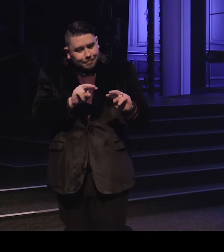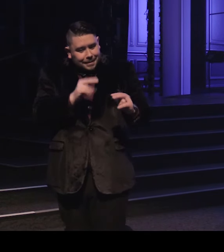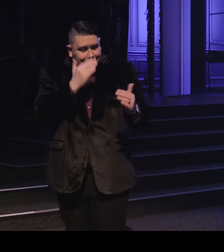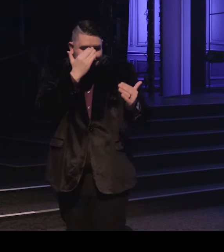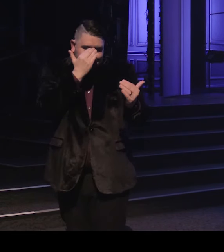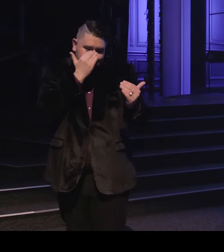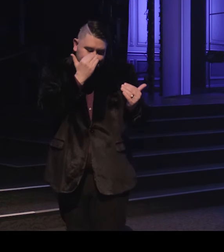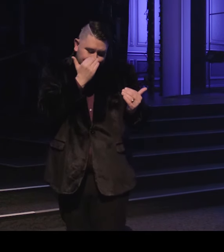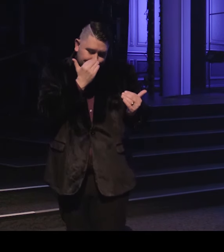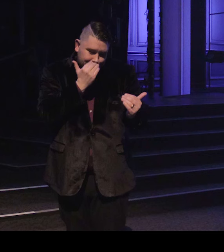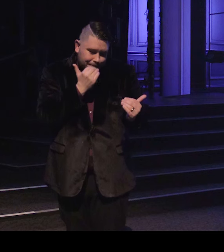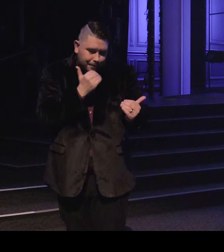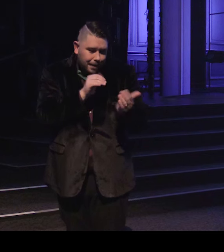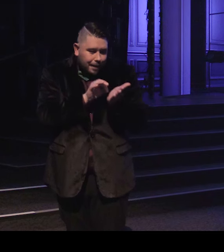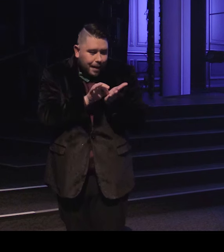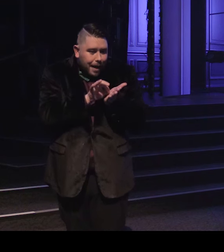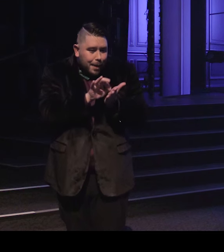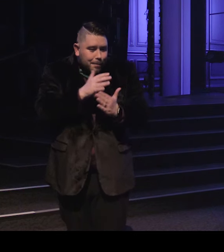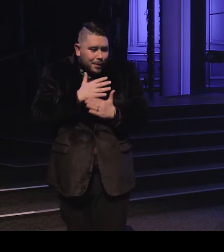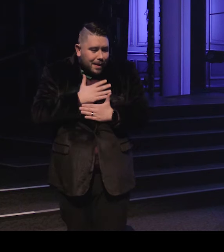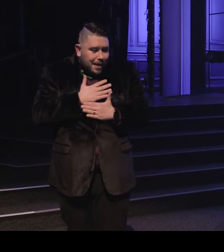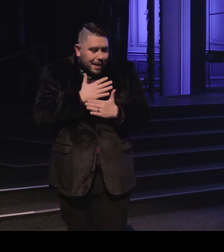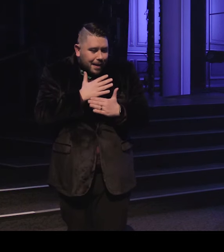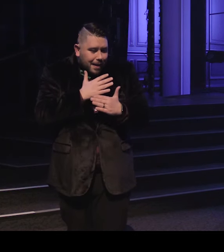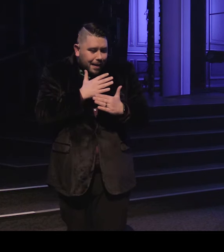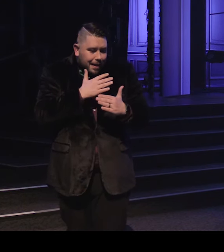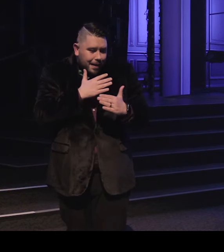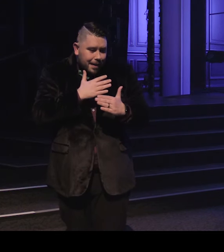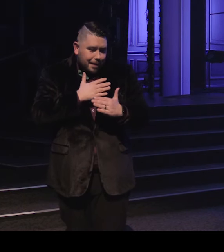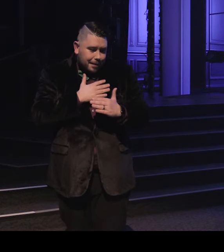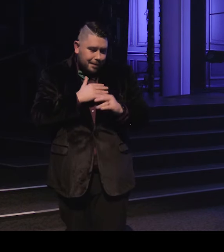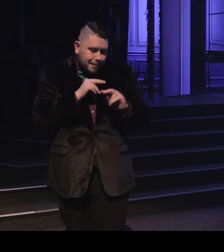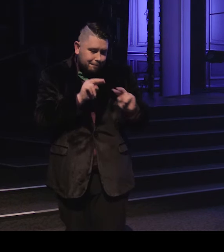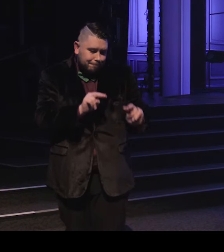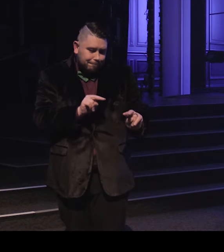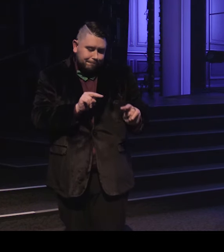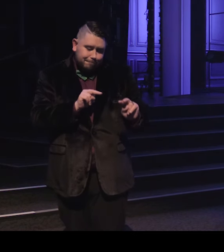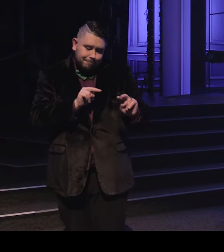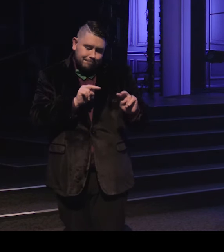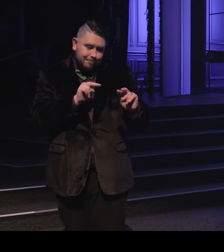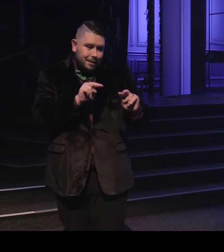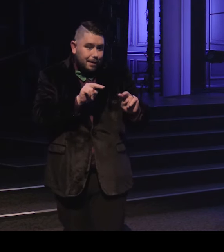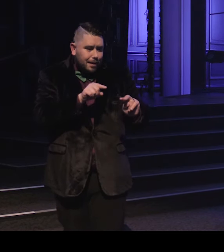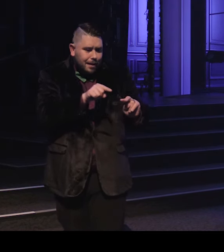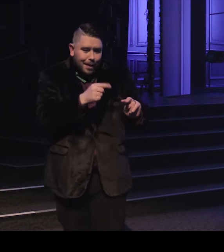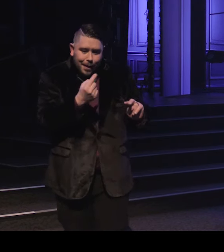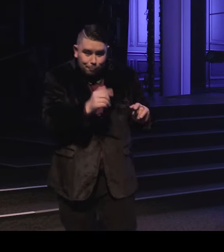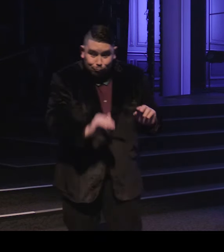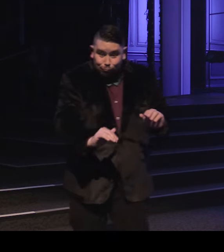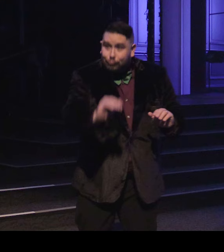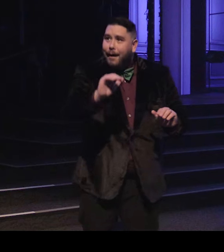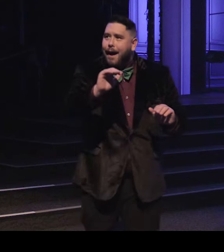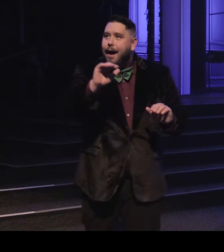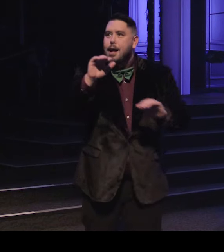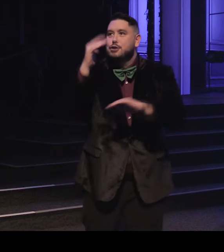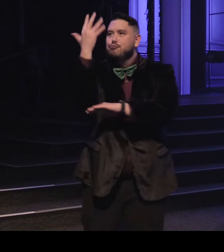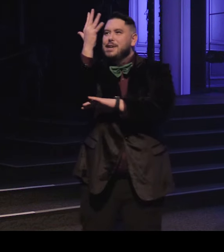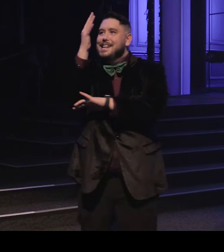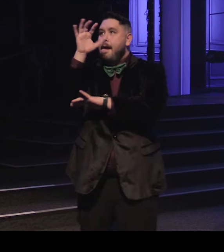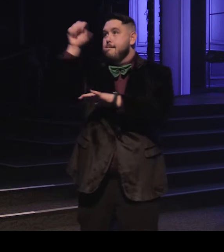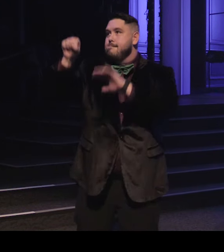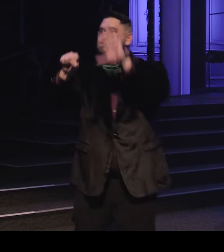Sleeping, counting every breath. was climbing up